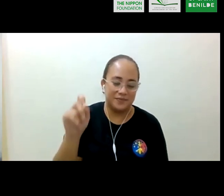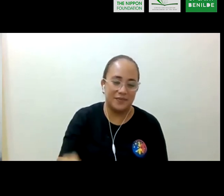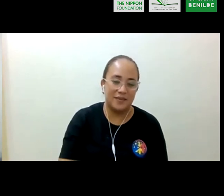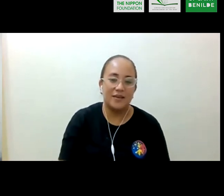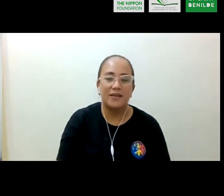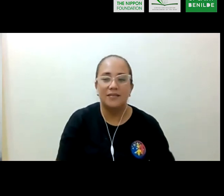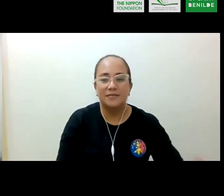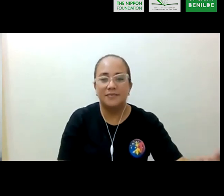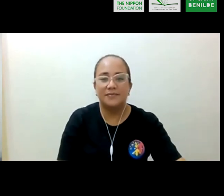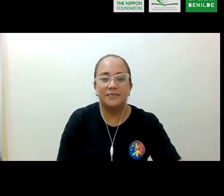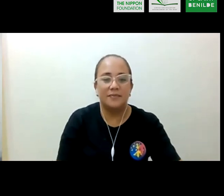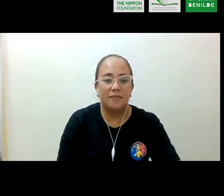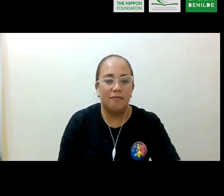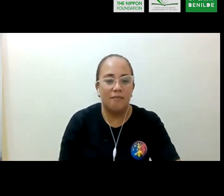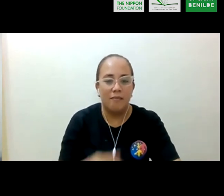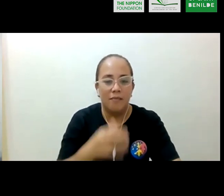other group then?